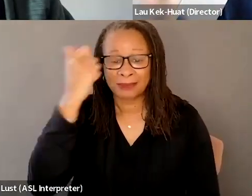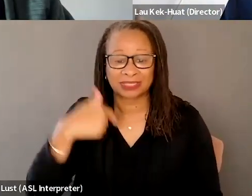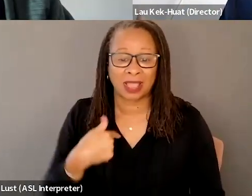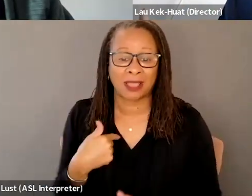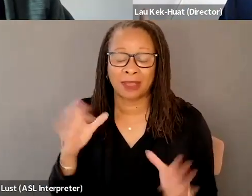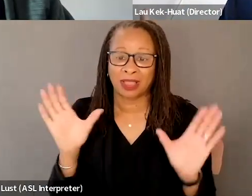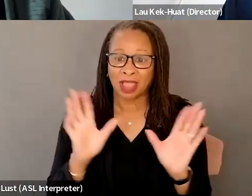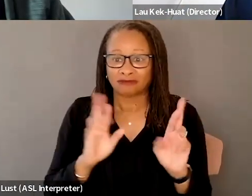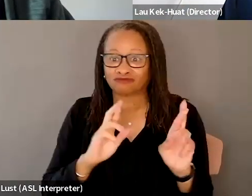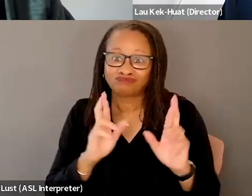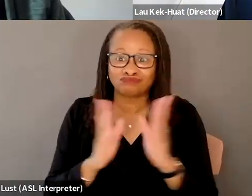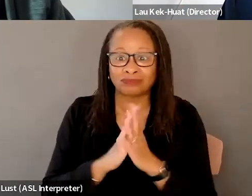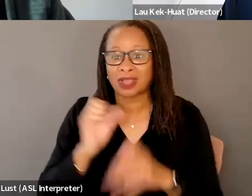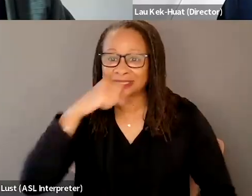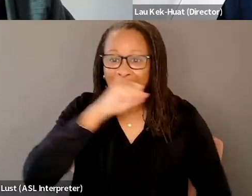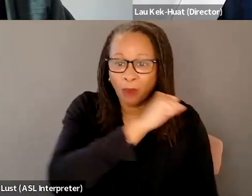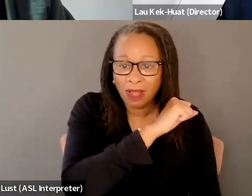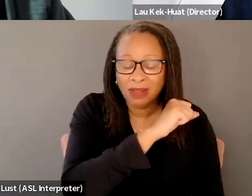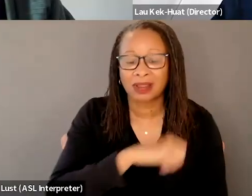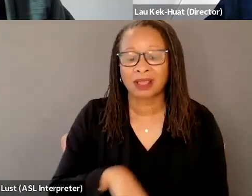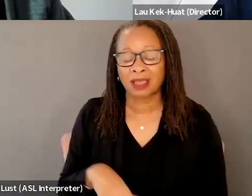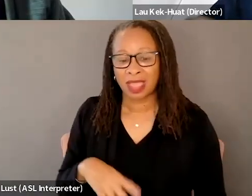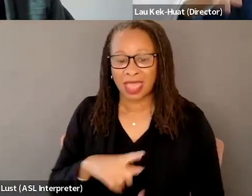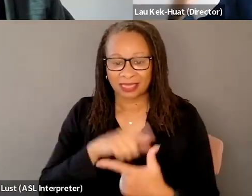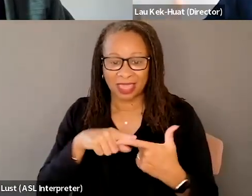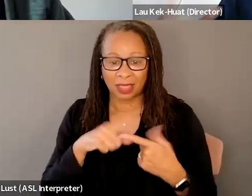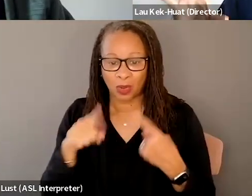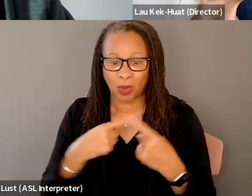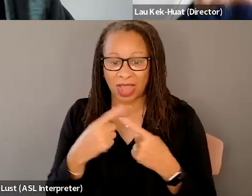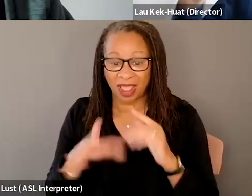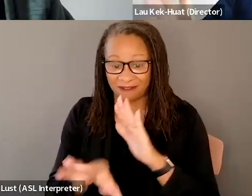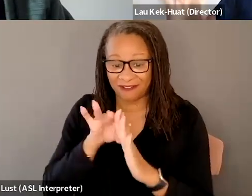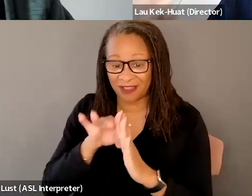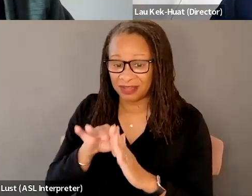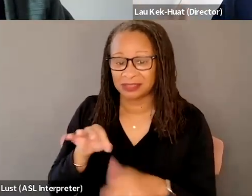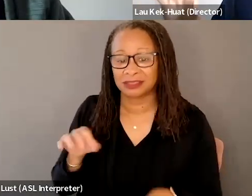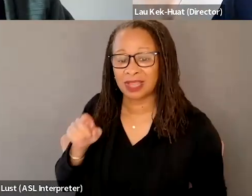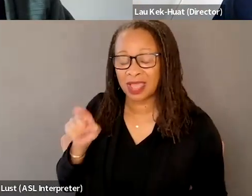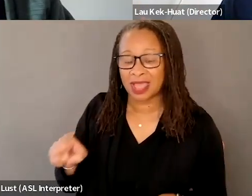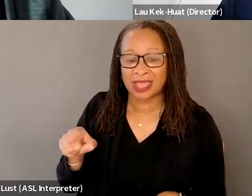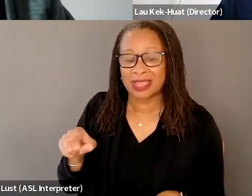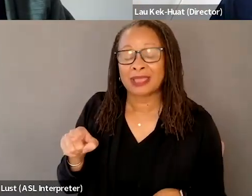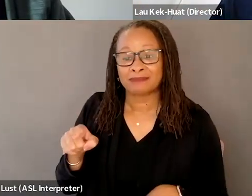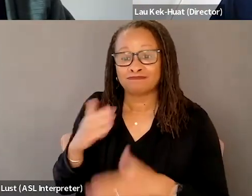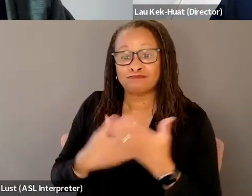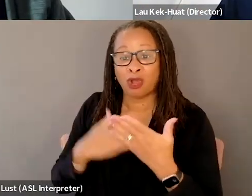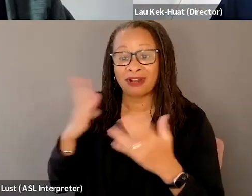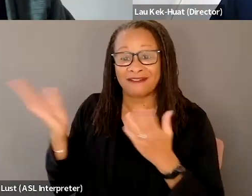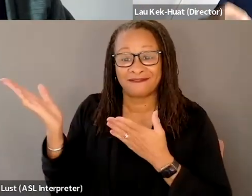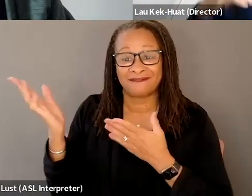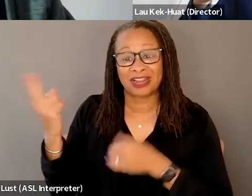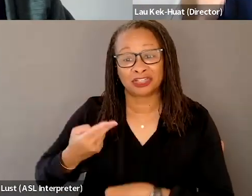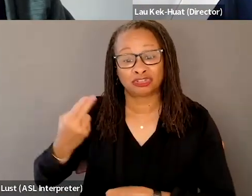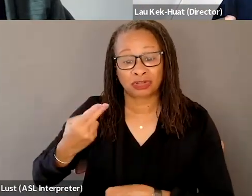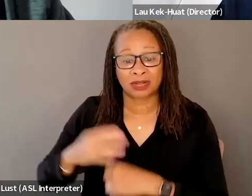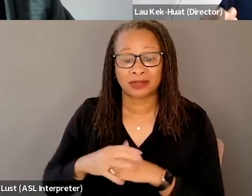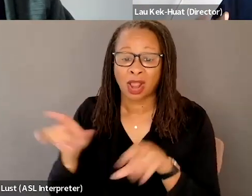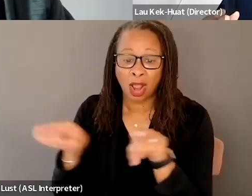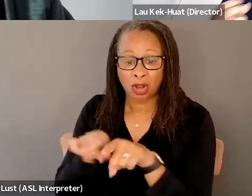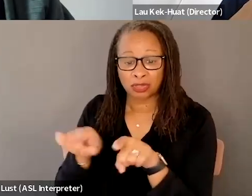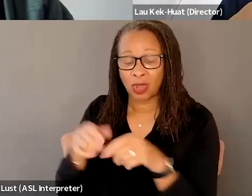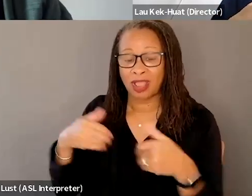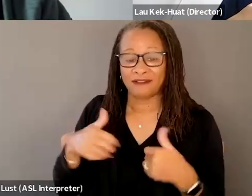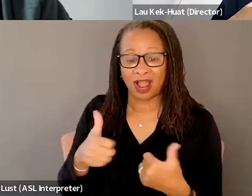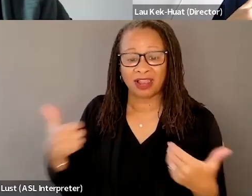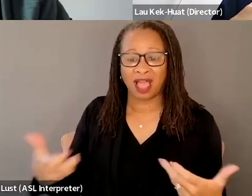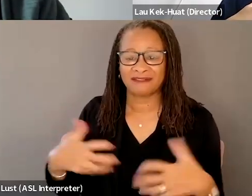looking forward to Taiwan. But then when I discover there's this dark side of history, I also have a lot